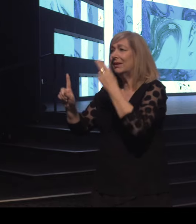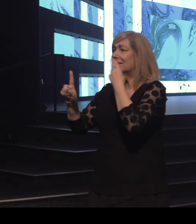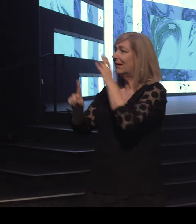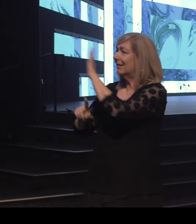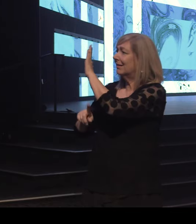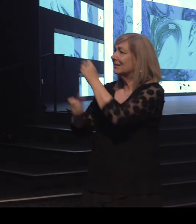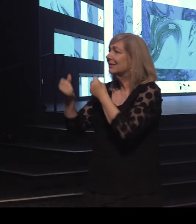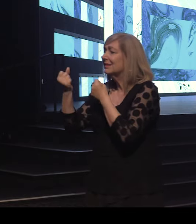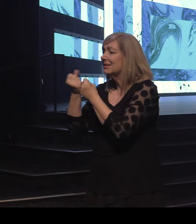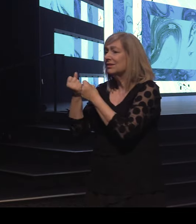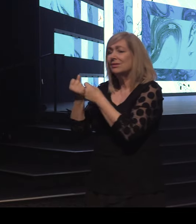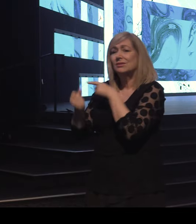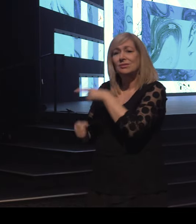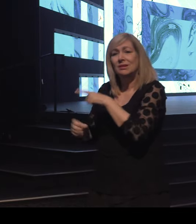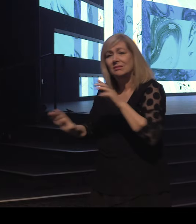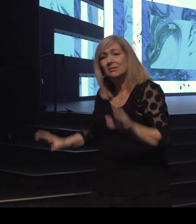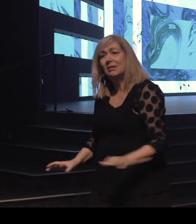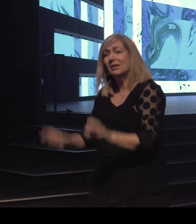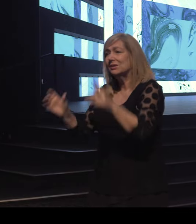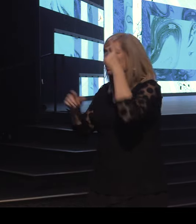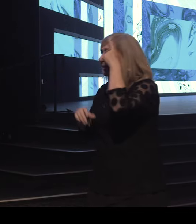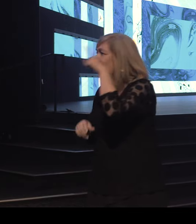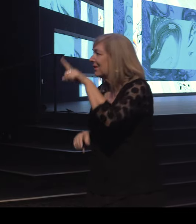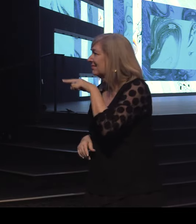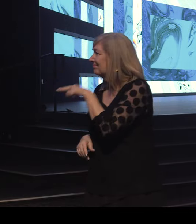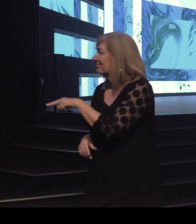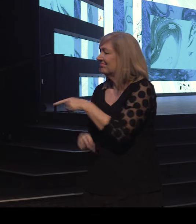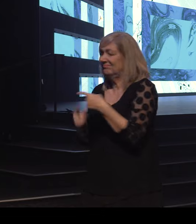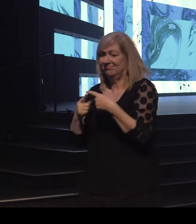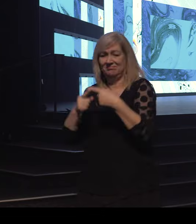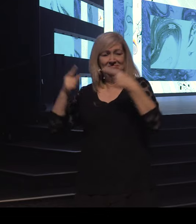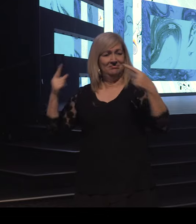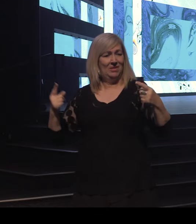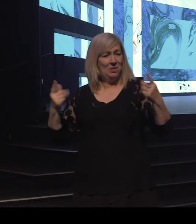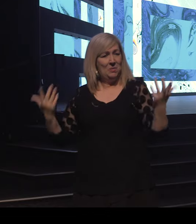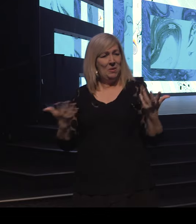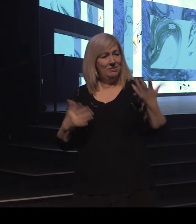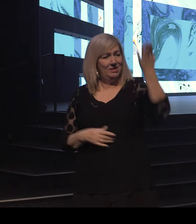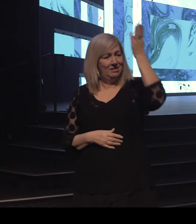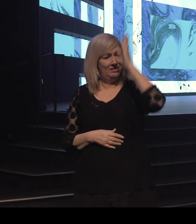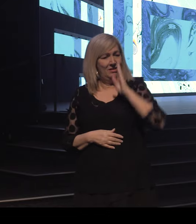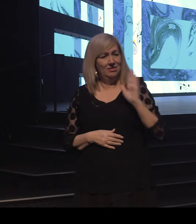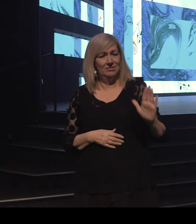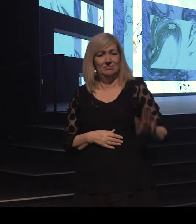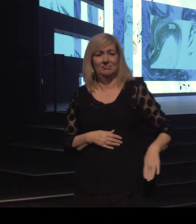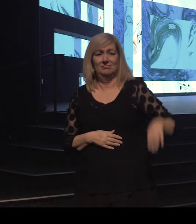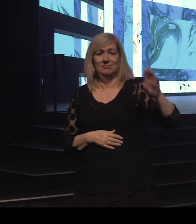party she was part of was actually the complete opposite of the message of the God she believed in.